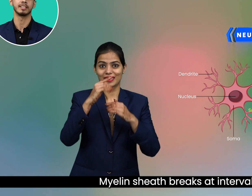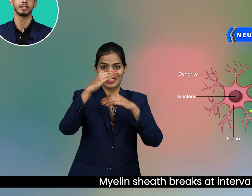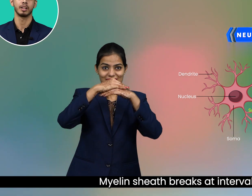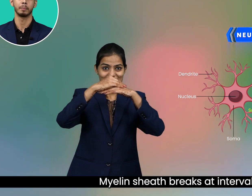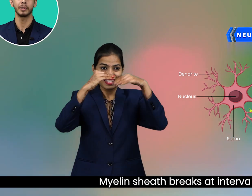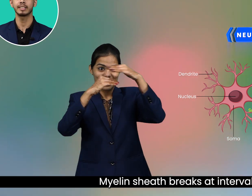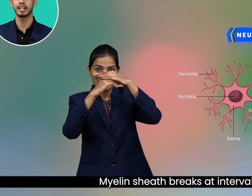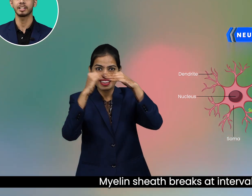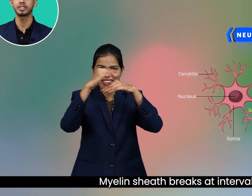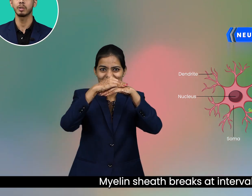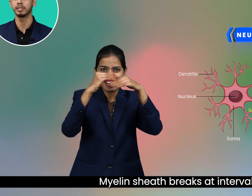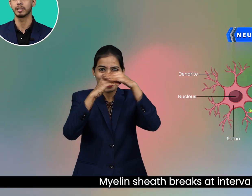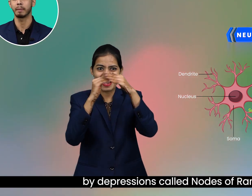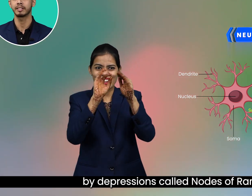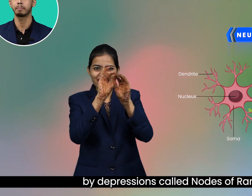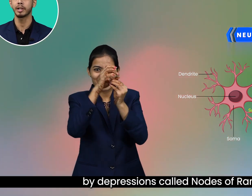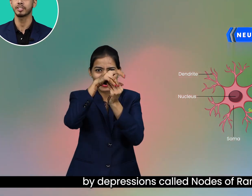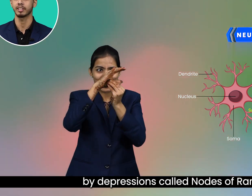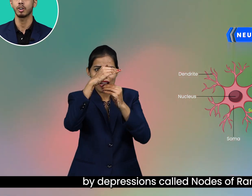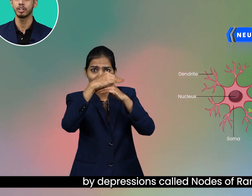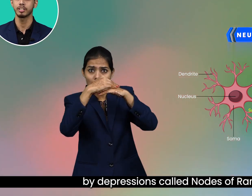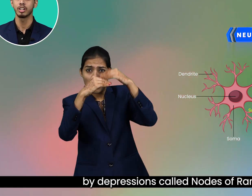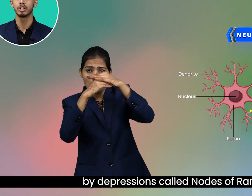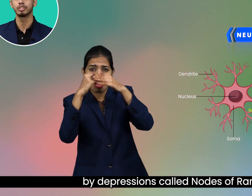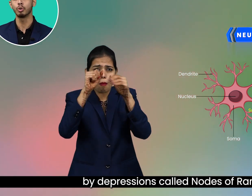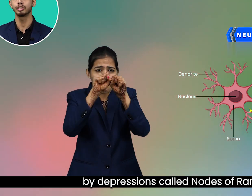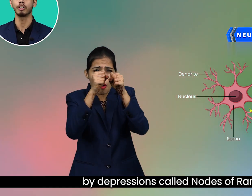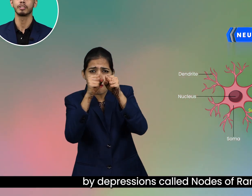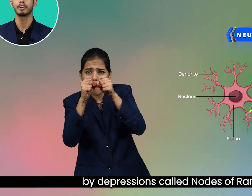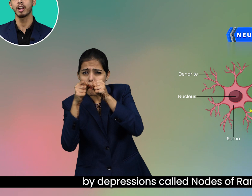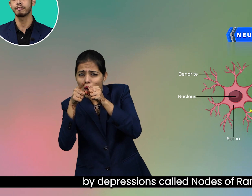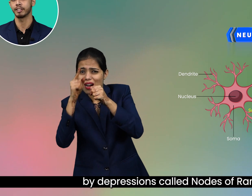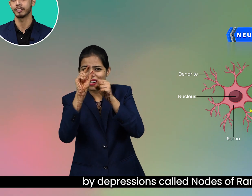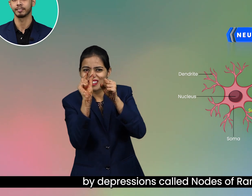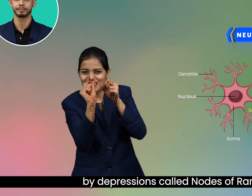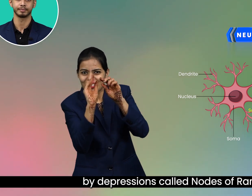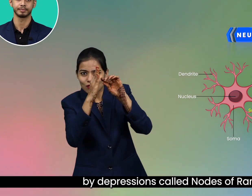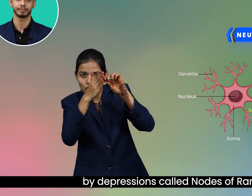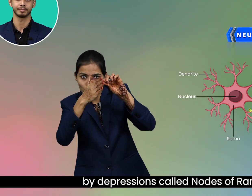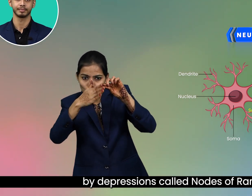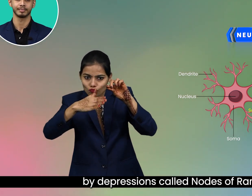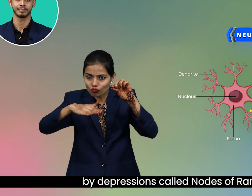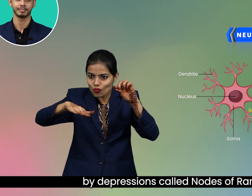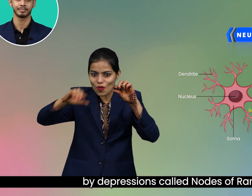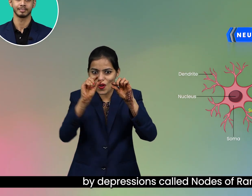Myelin sheath breaks at intervals by depression called nodes of Ranvier.